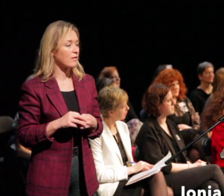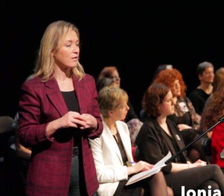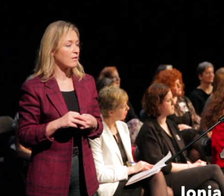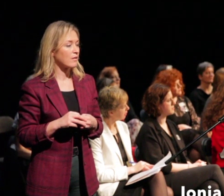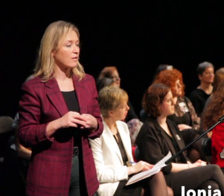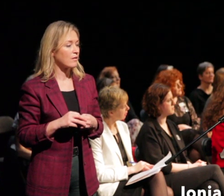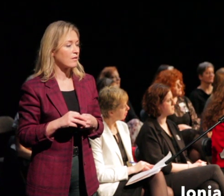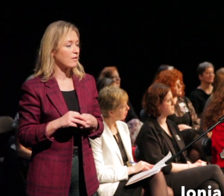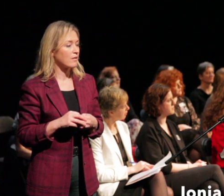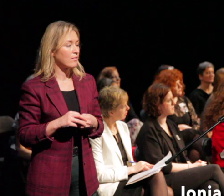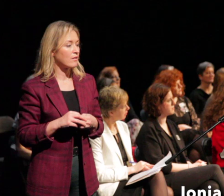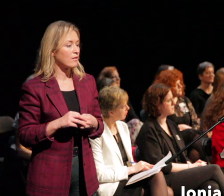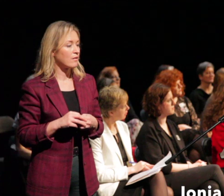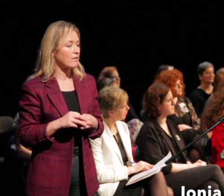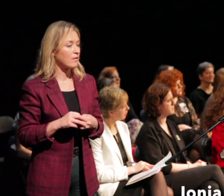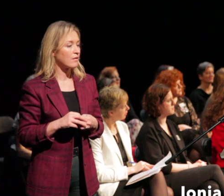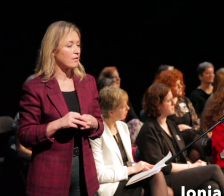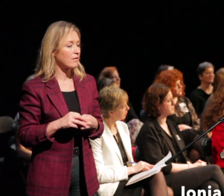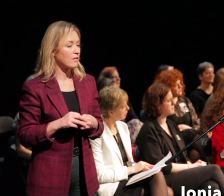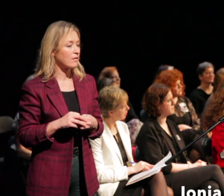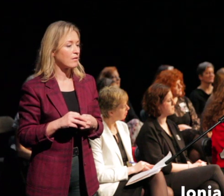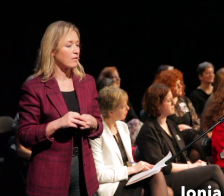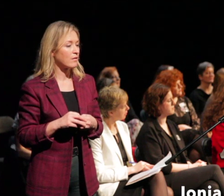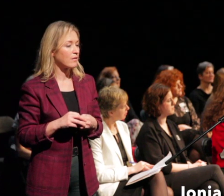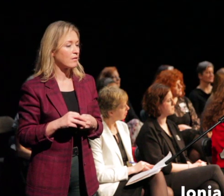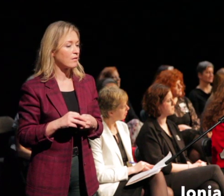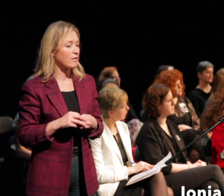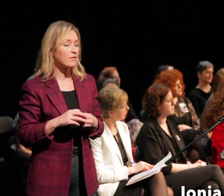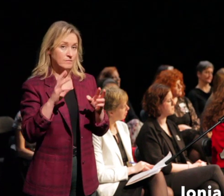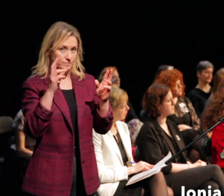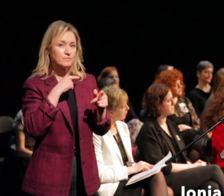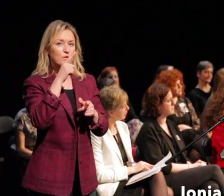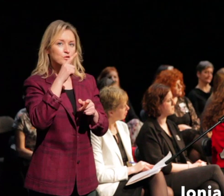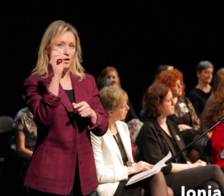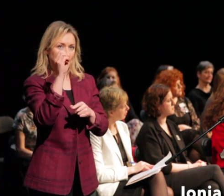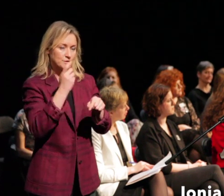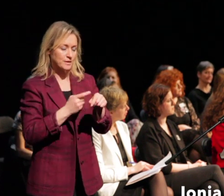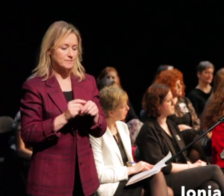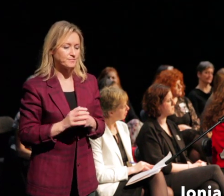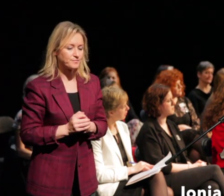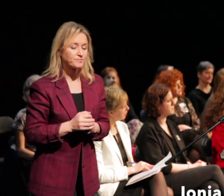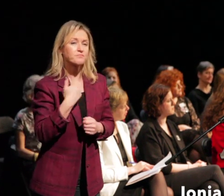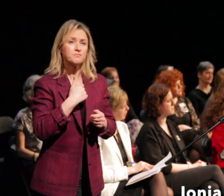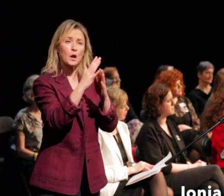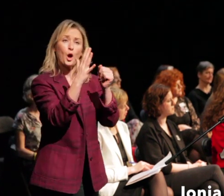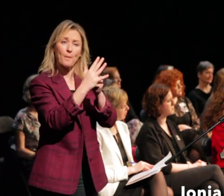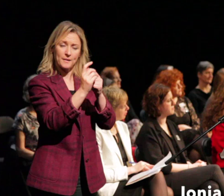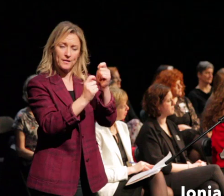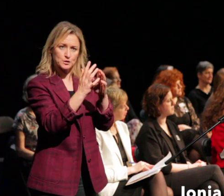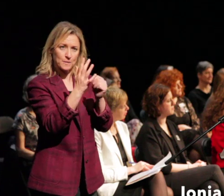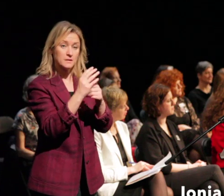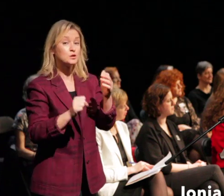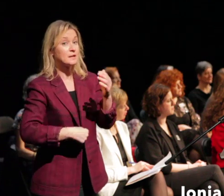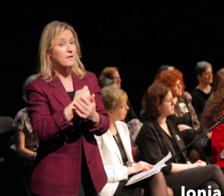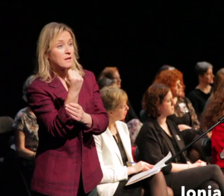tanga, new back in the call prohibitor e. We have been successful, but this has been despite not because